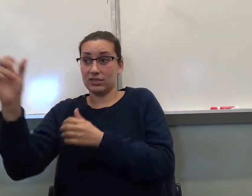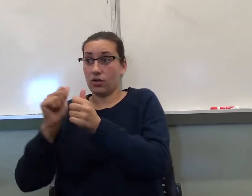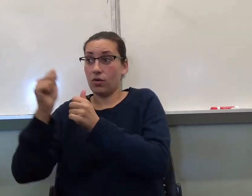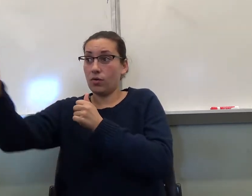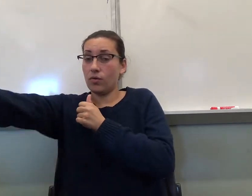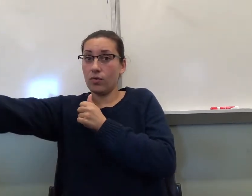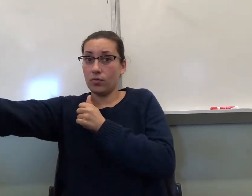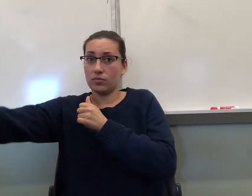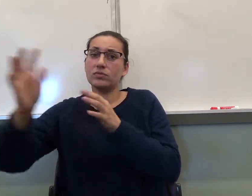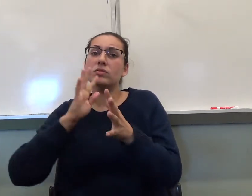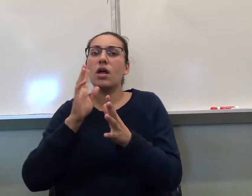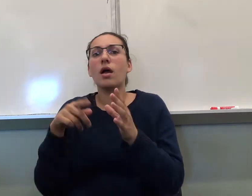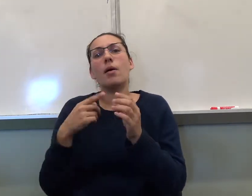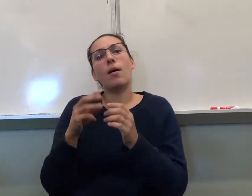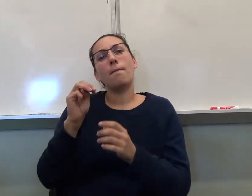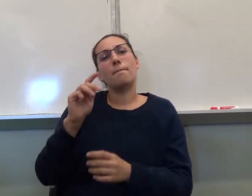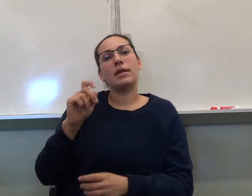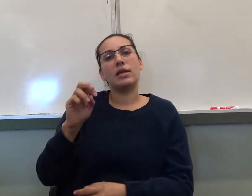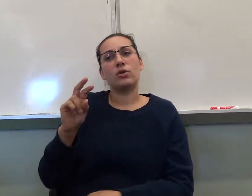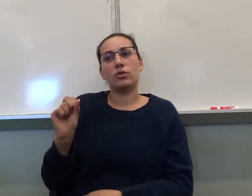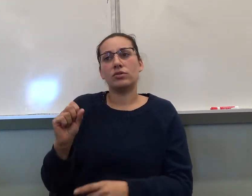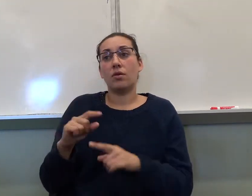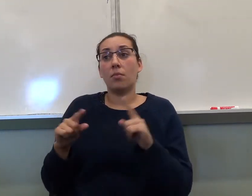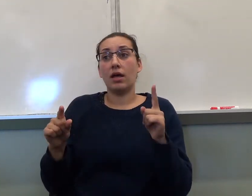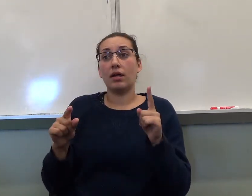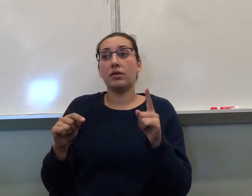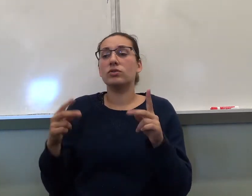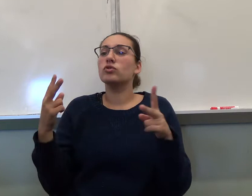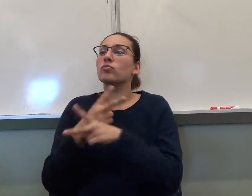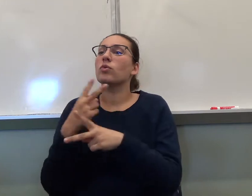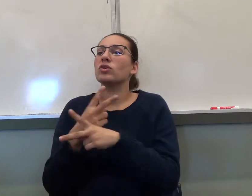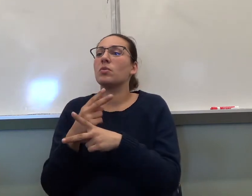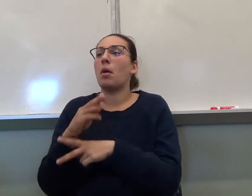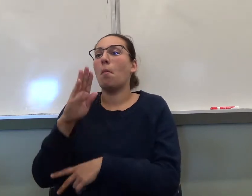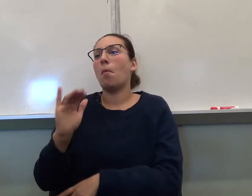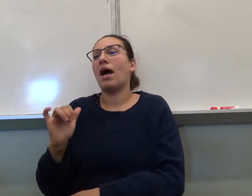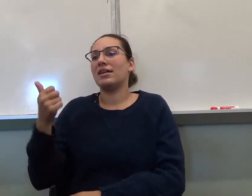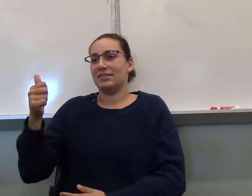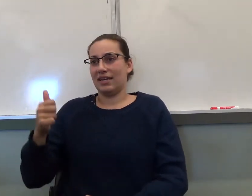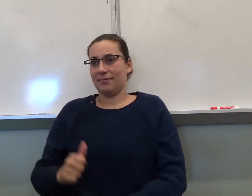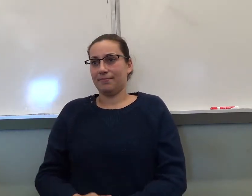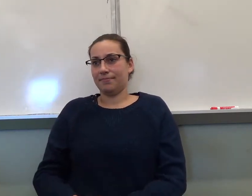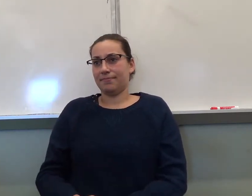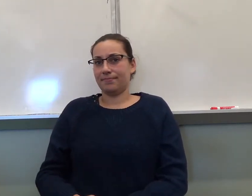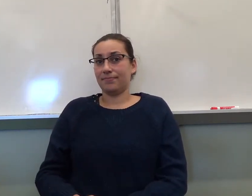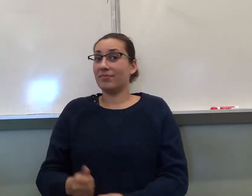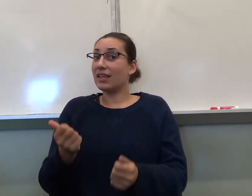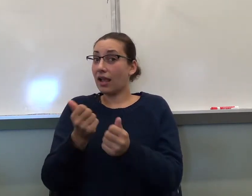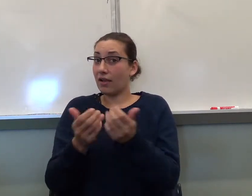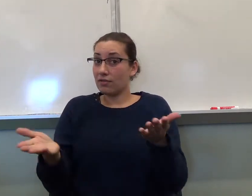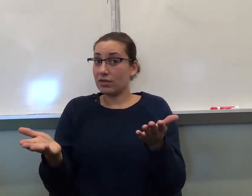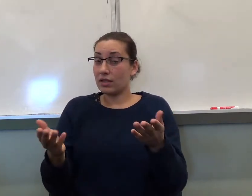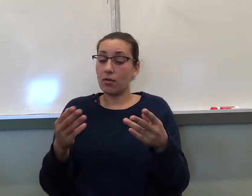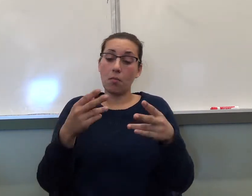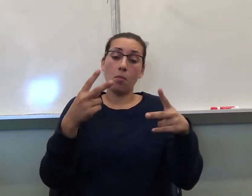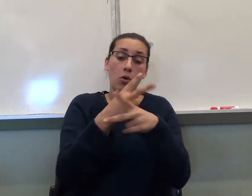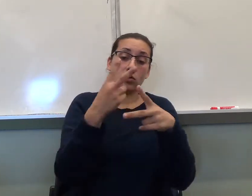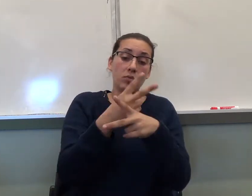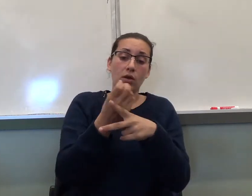but the multiples will be products of 10. Everything is multiplied or divided by 10 in the